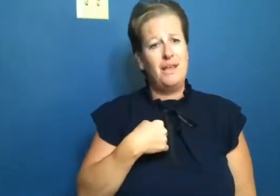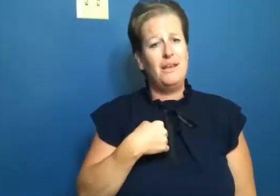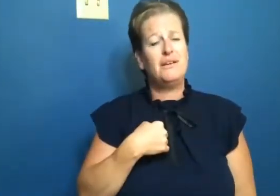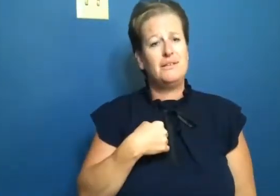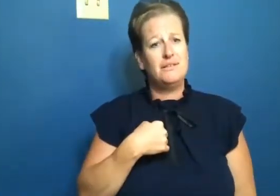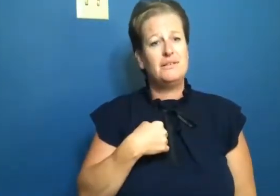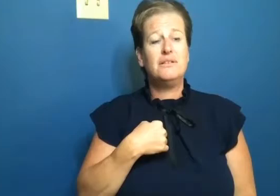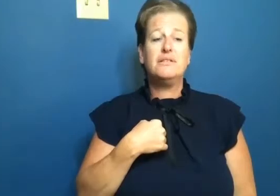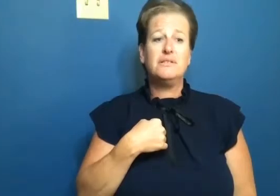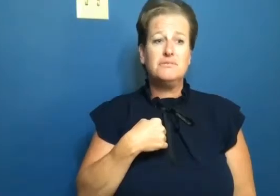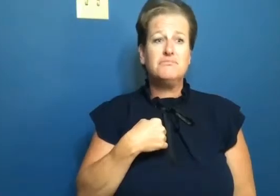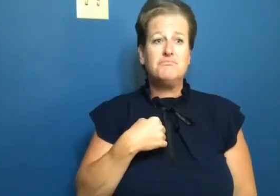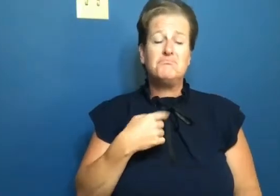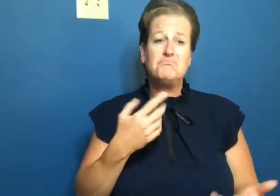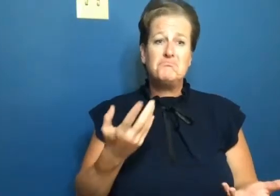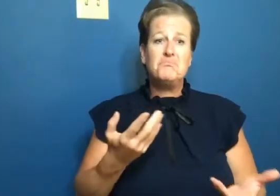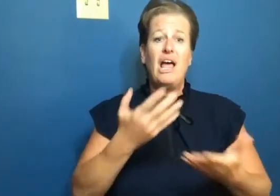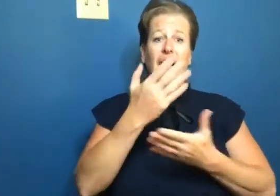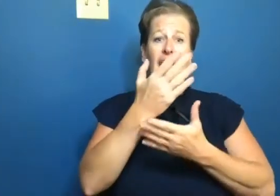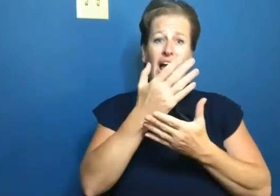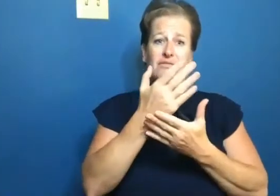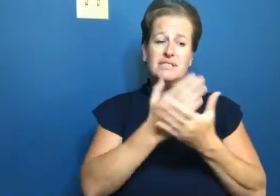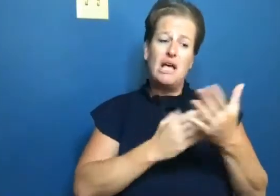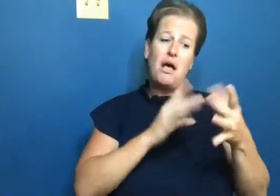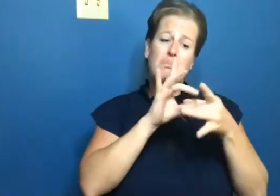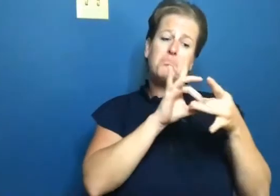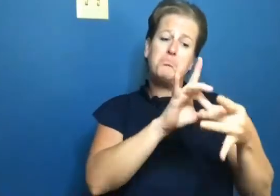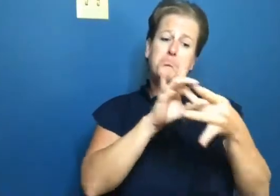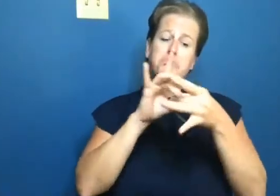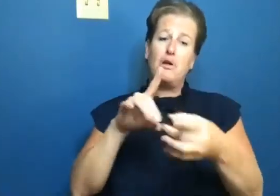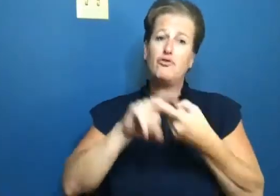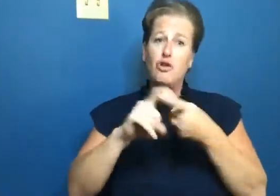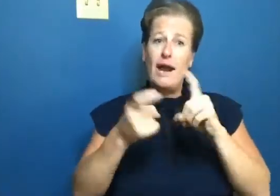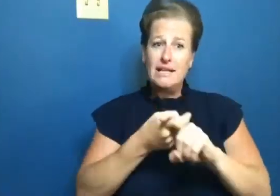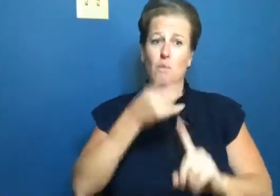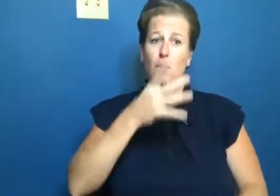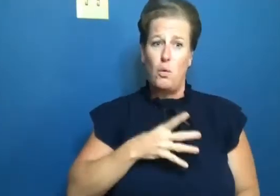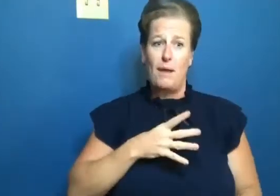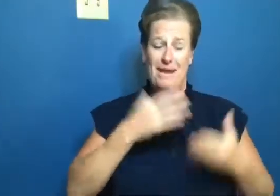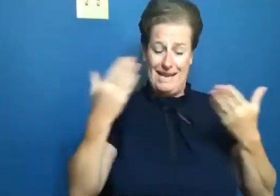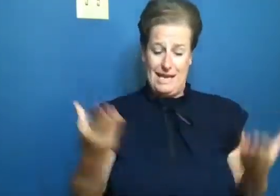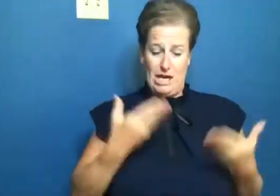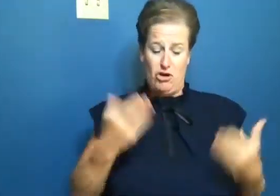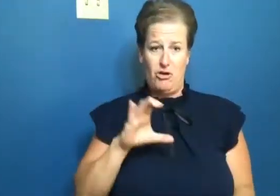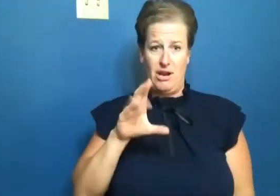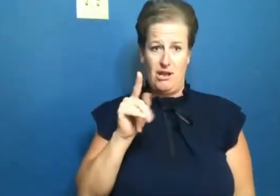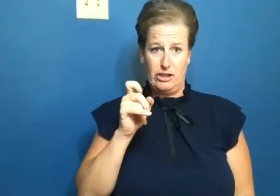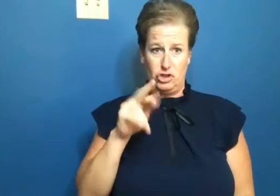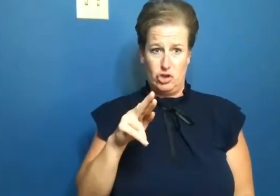some relationships with the women in recovery, both here in Custer and in Rapid.